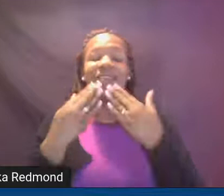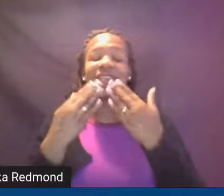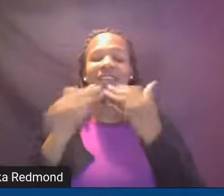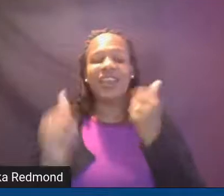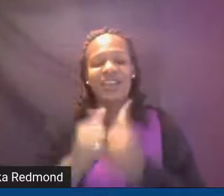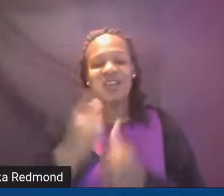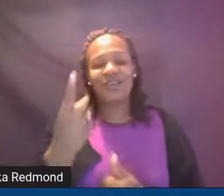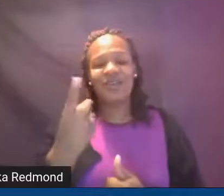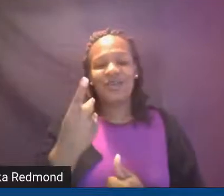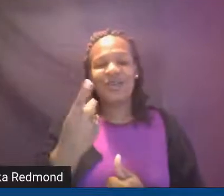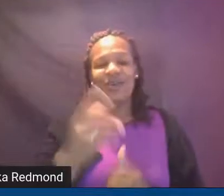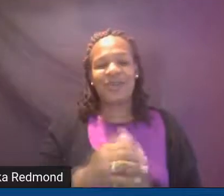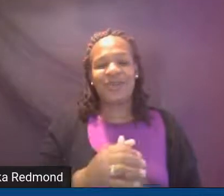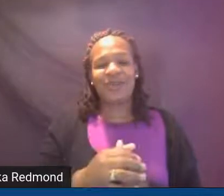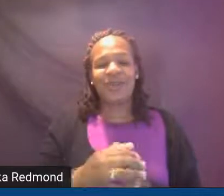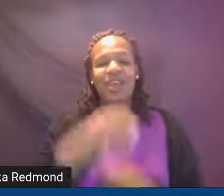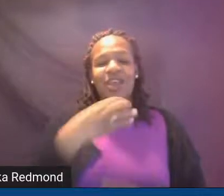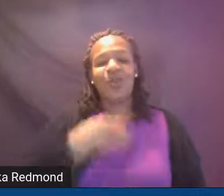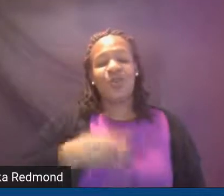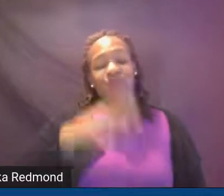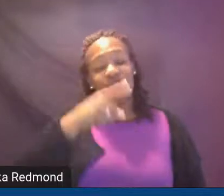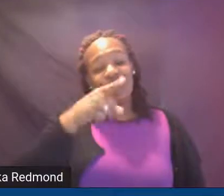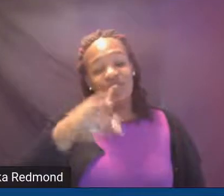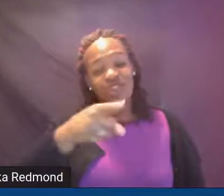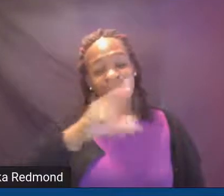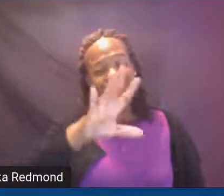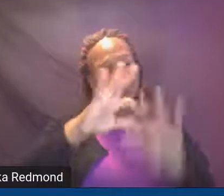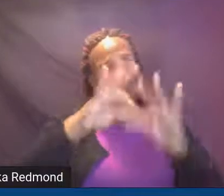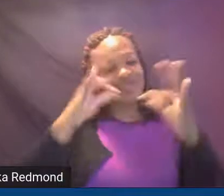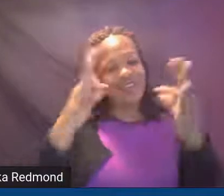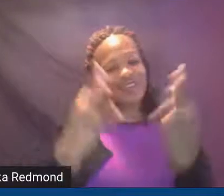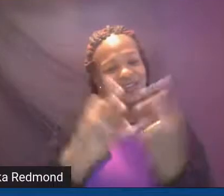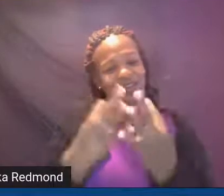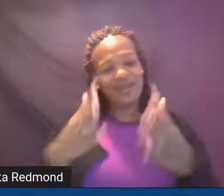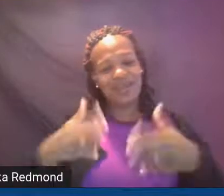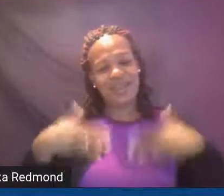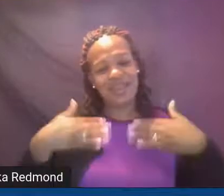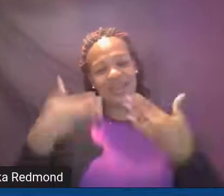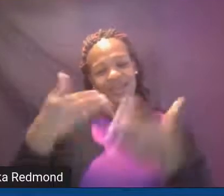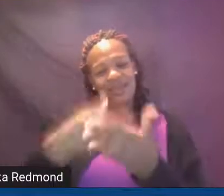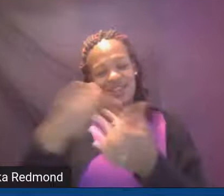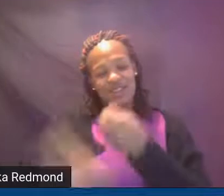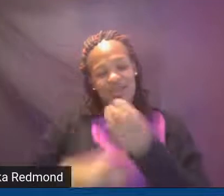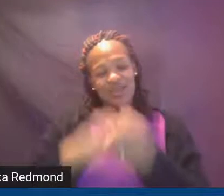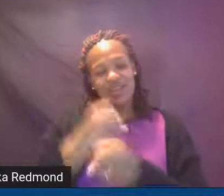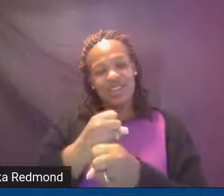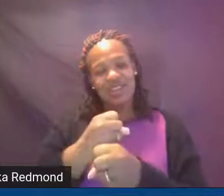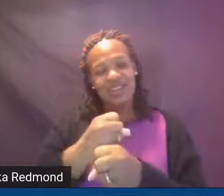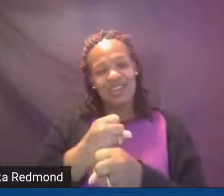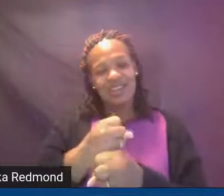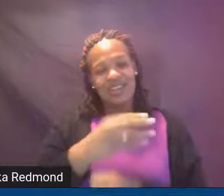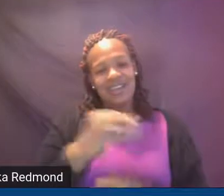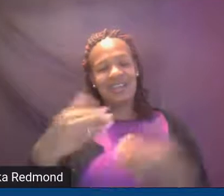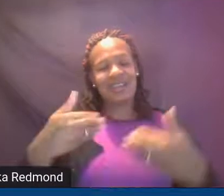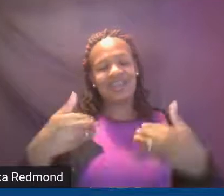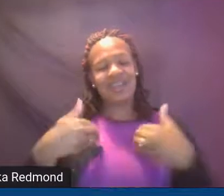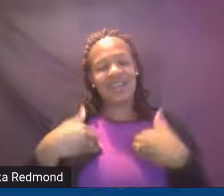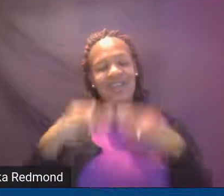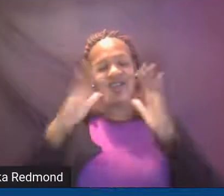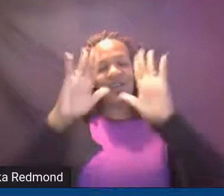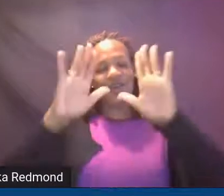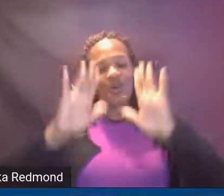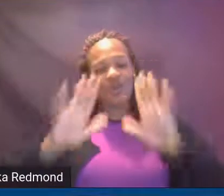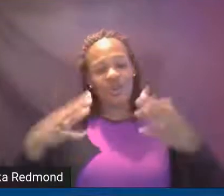again, wishing you, your family, a happy new year, and have a wonderful,